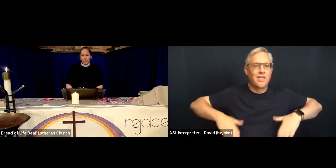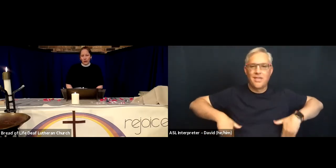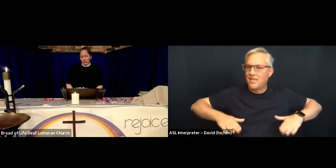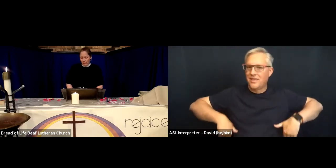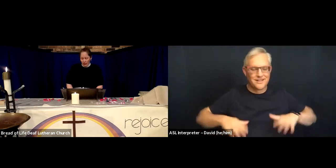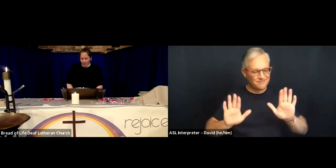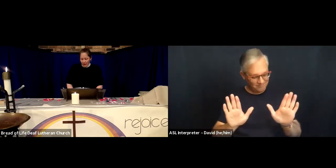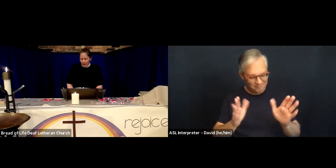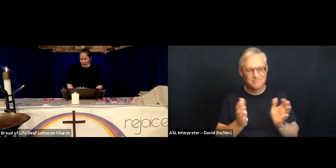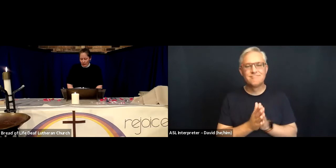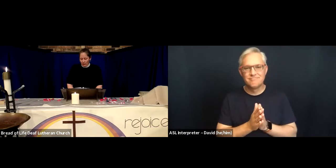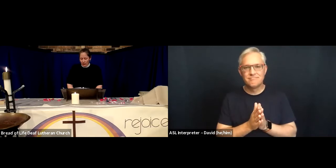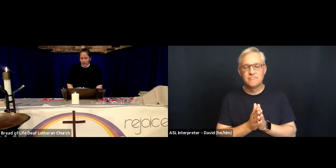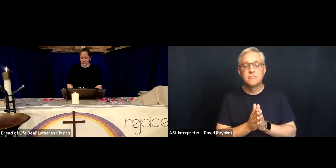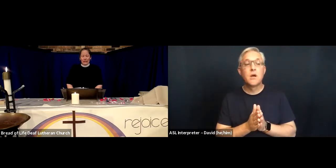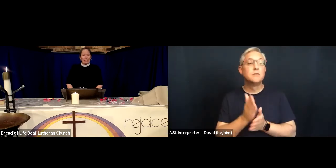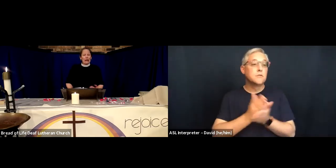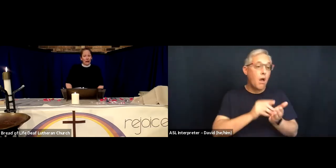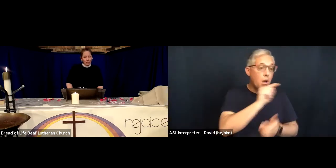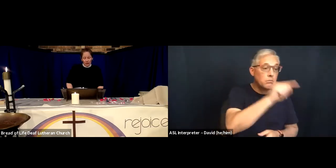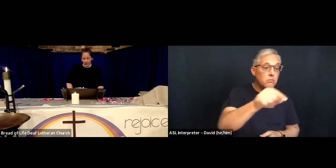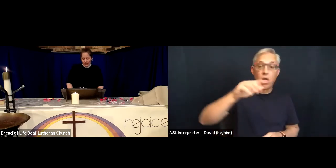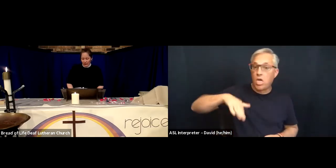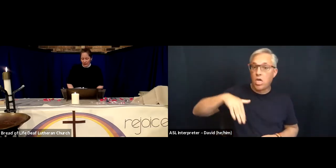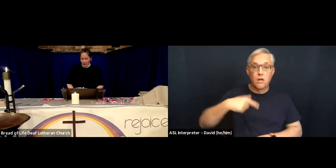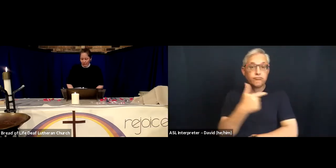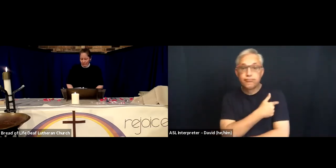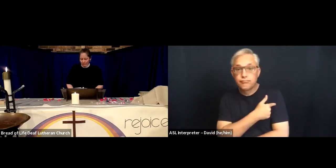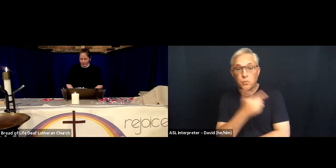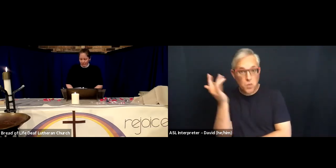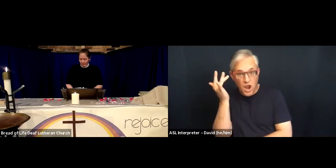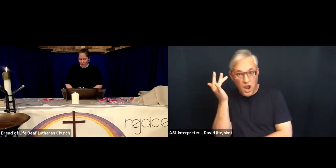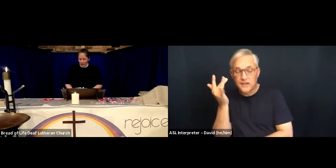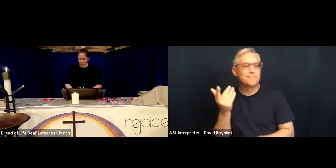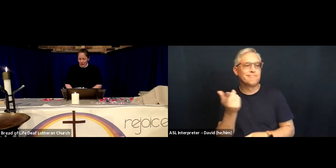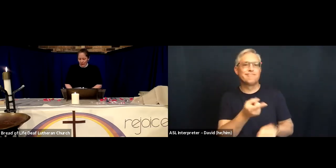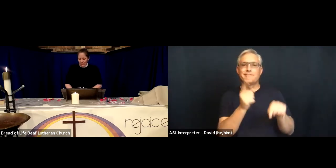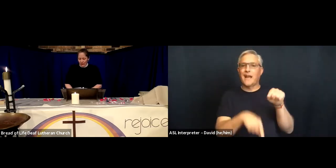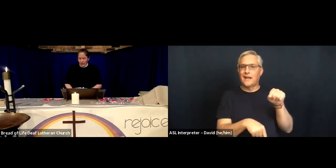Some will not be vaccinated yet because they cannot be vaccinated.